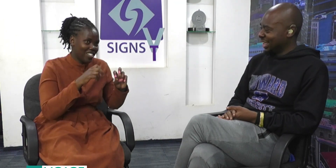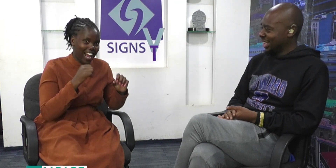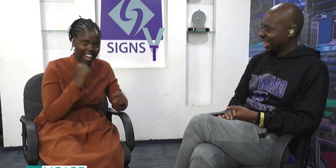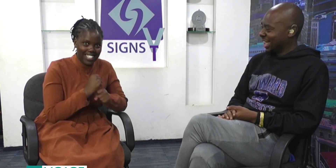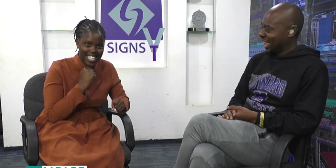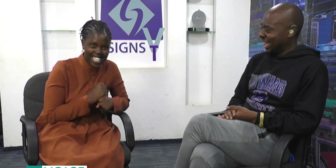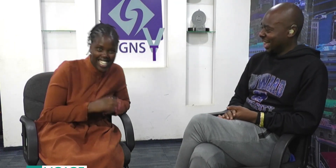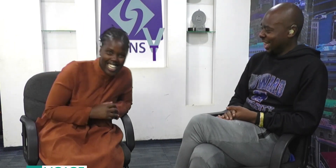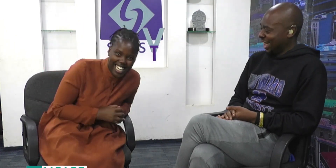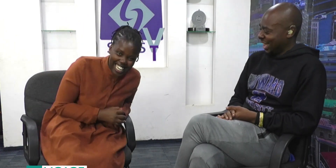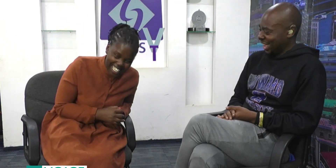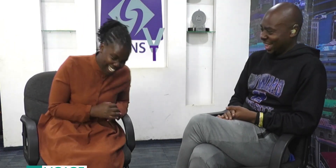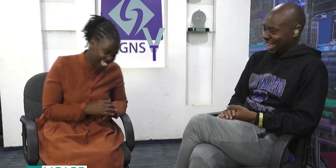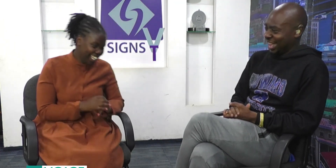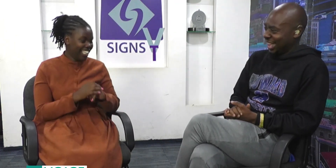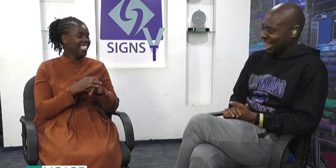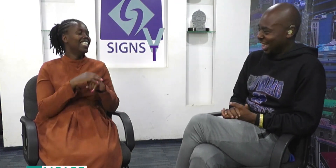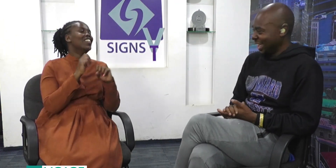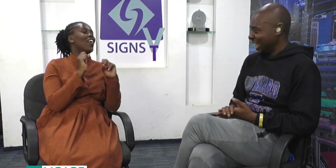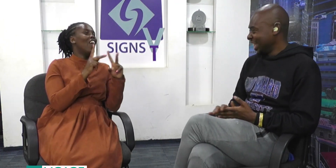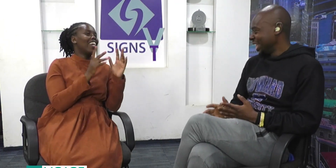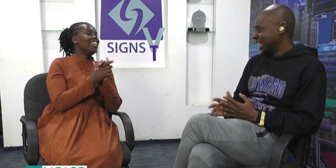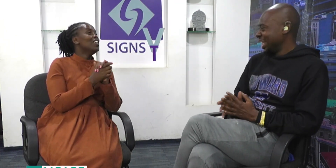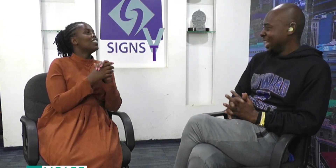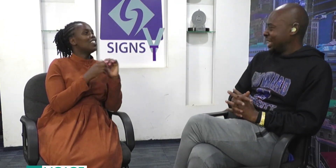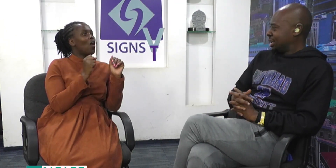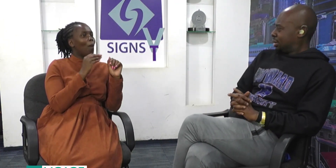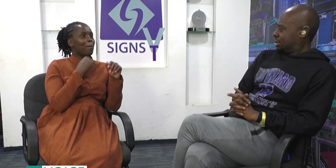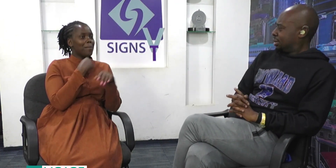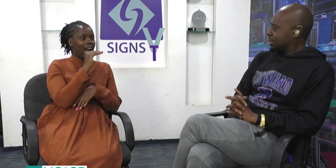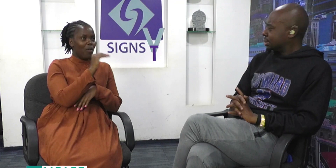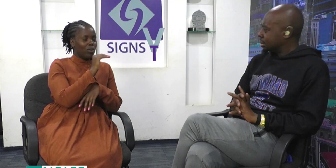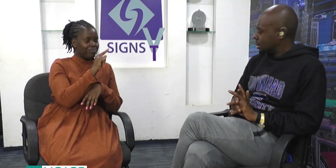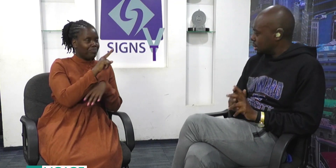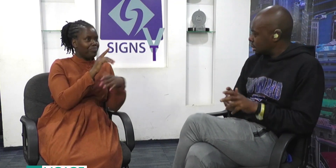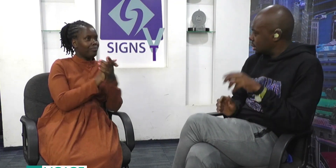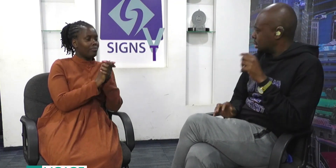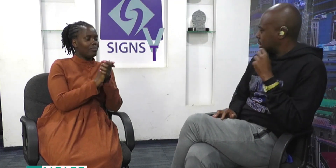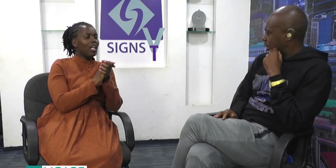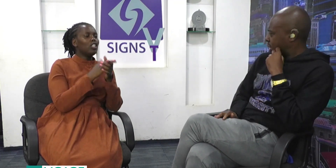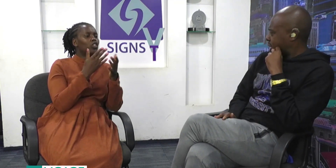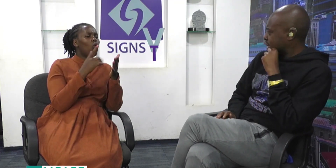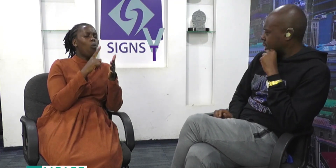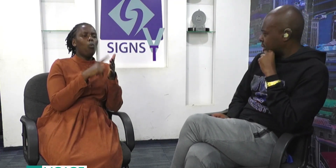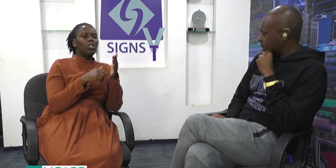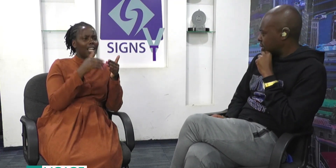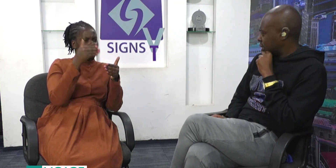I know I'll do a research about it if you're comfortable. But let me ask you one question.